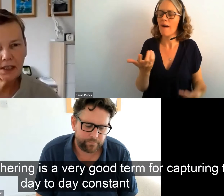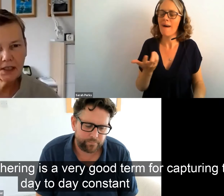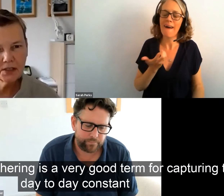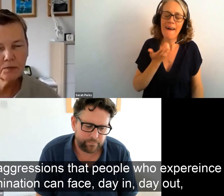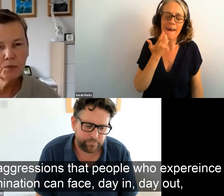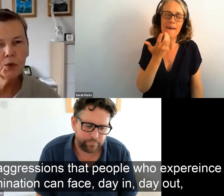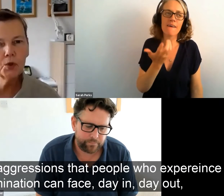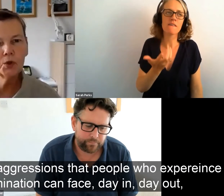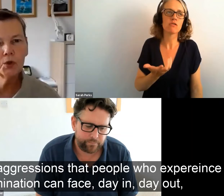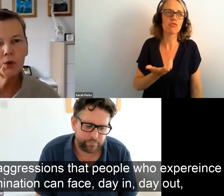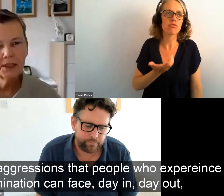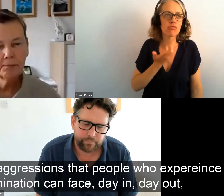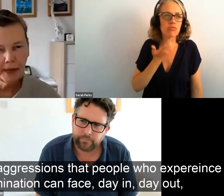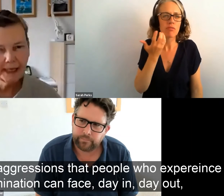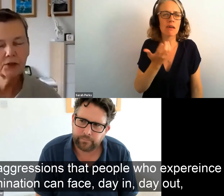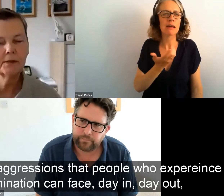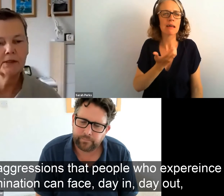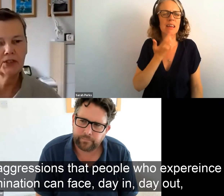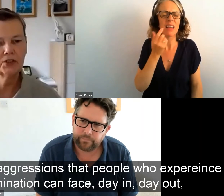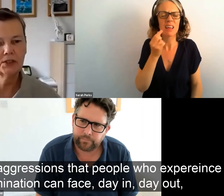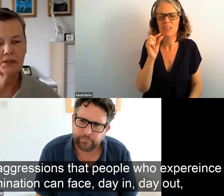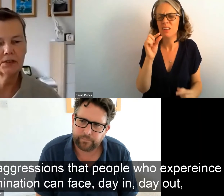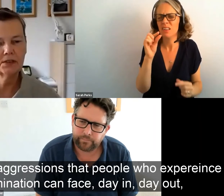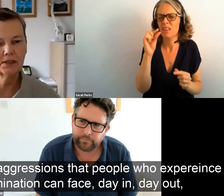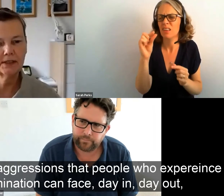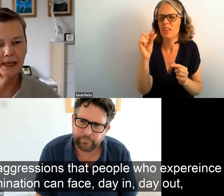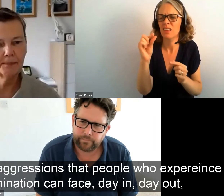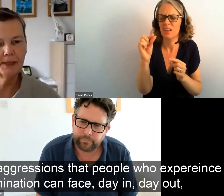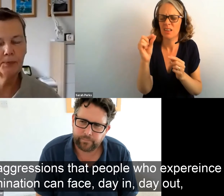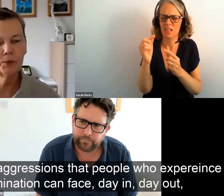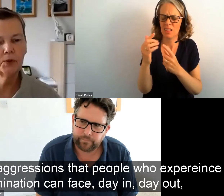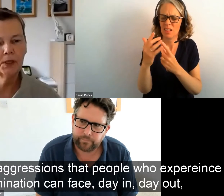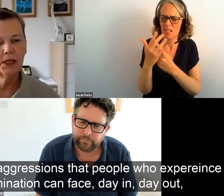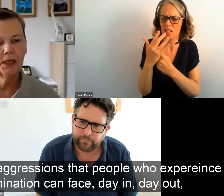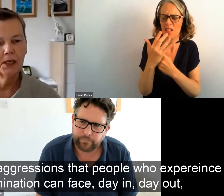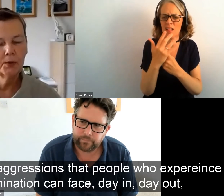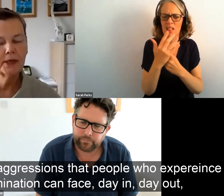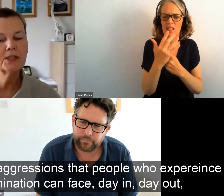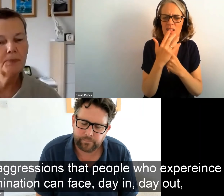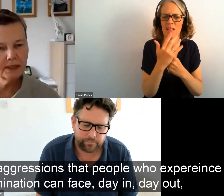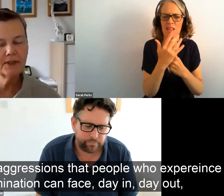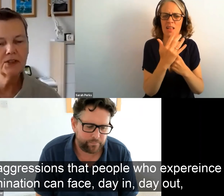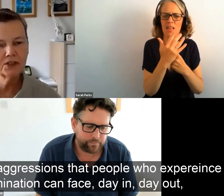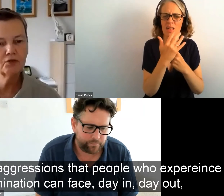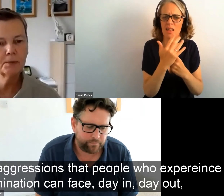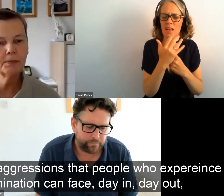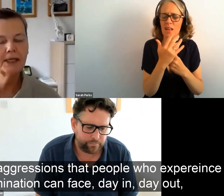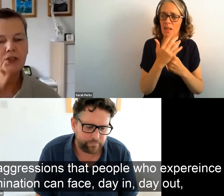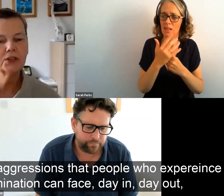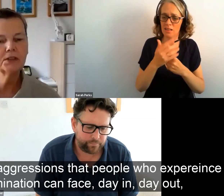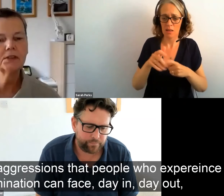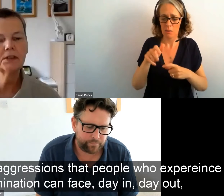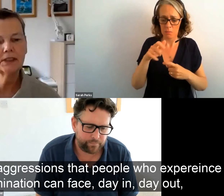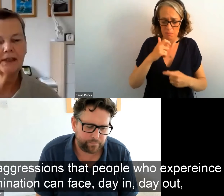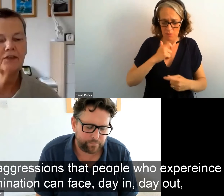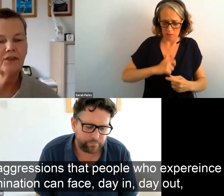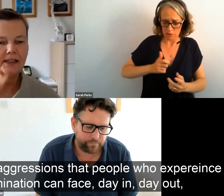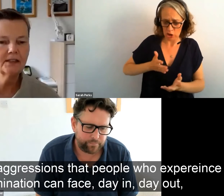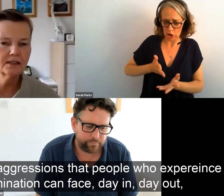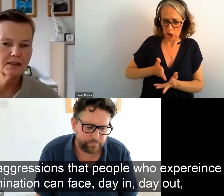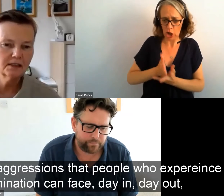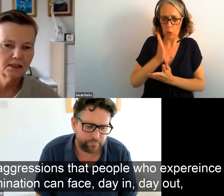constant small microaggressions that people who experience discrimination